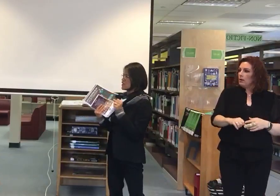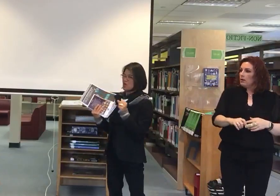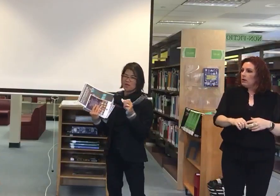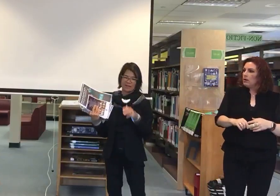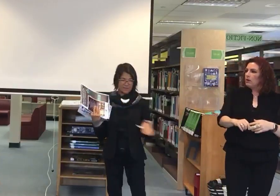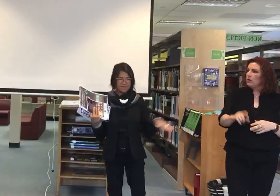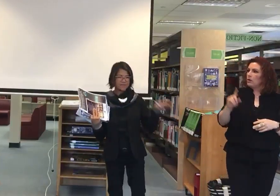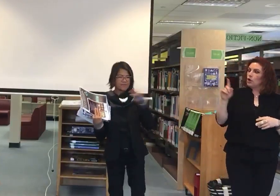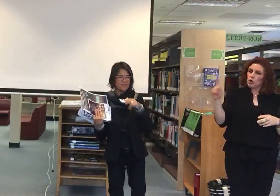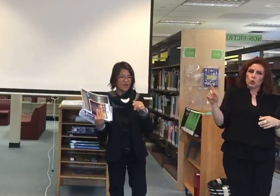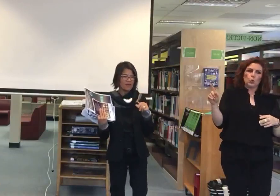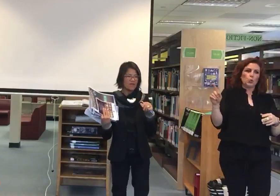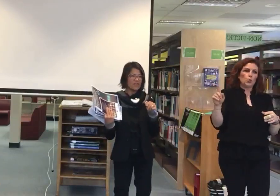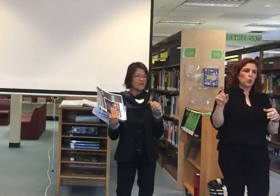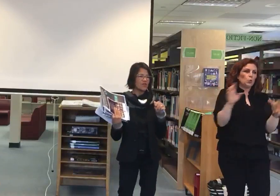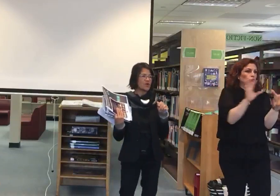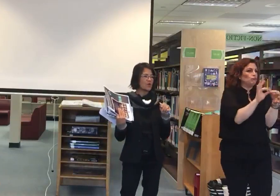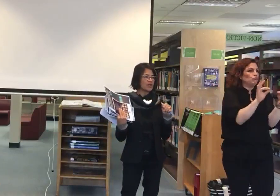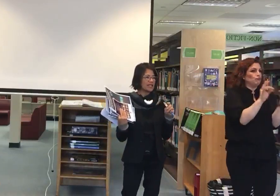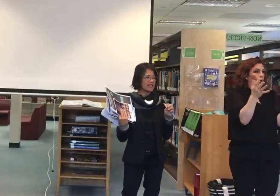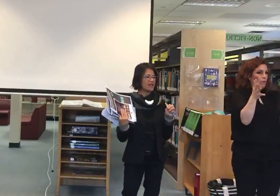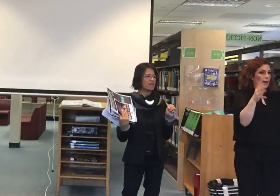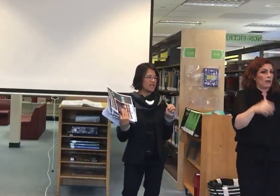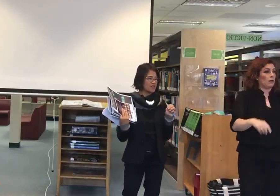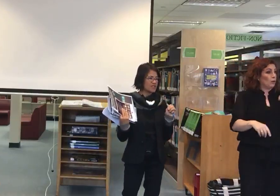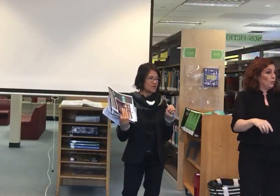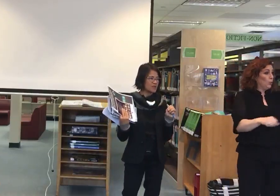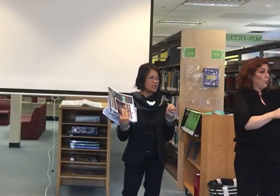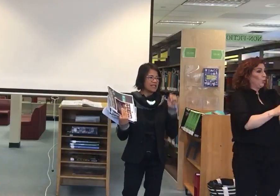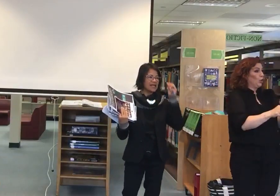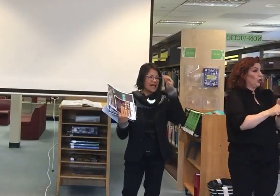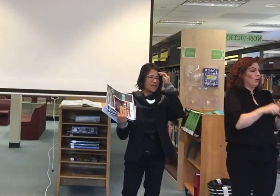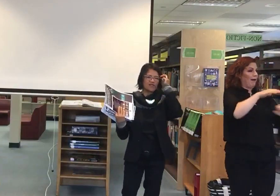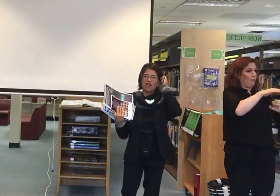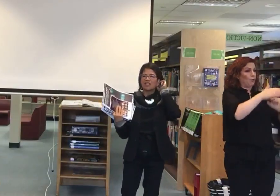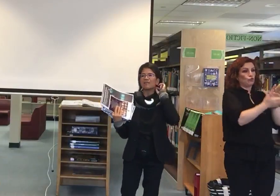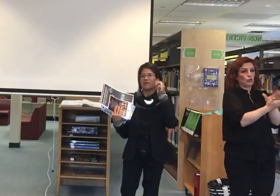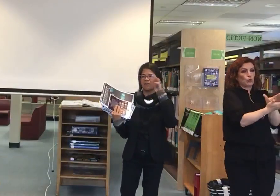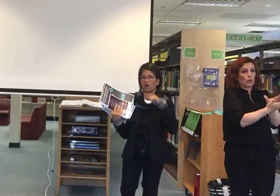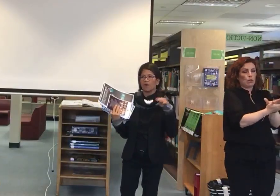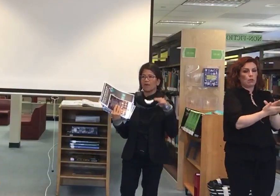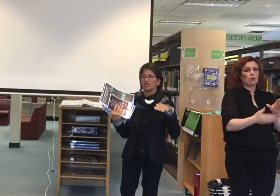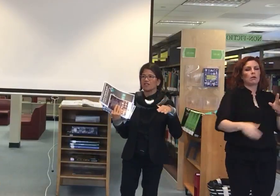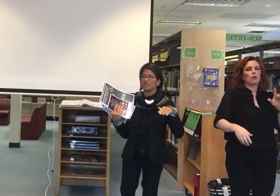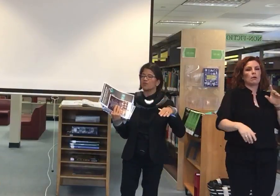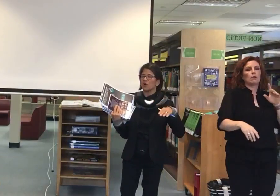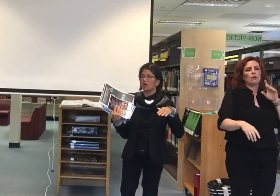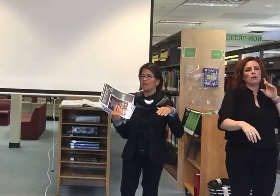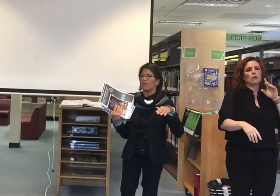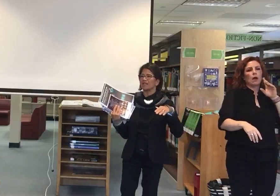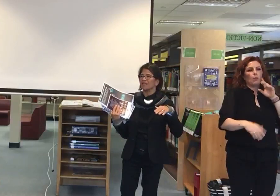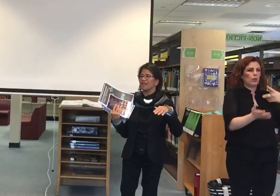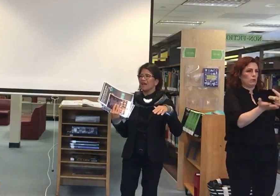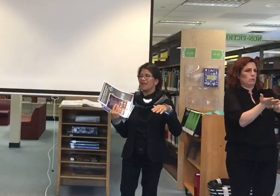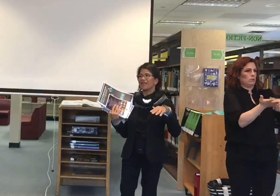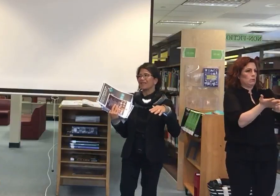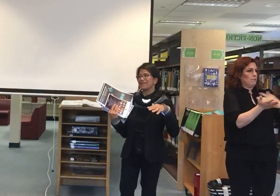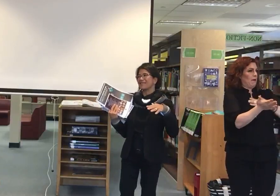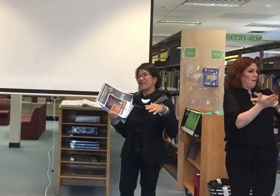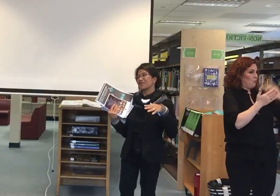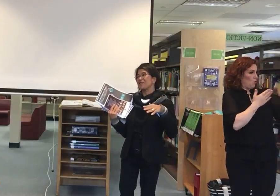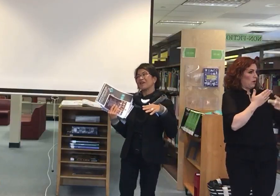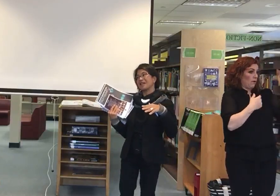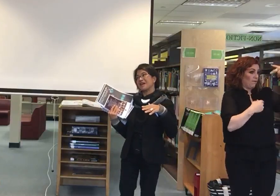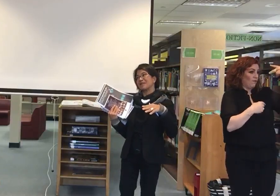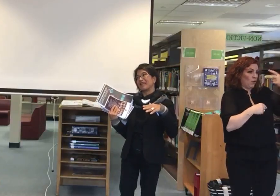as you said, Joe, like for some of you who are working in the elementary school, I'll talk a little bit more about my transition program, but I think